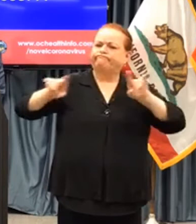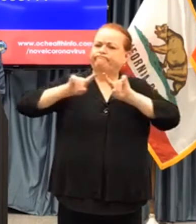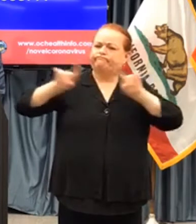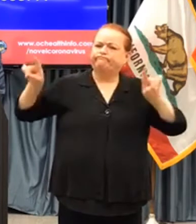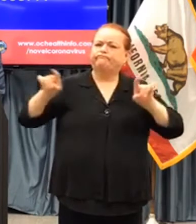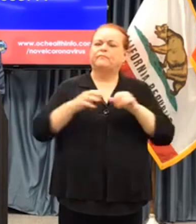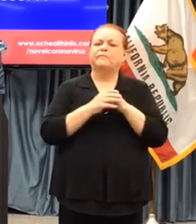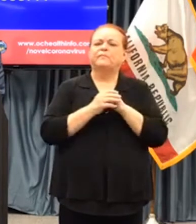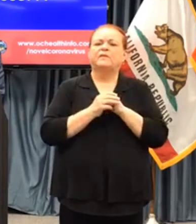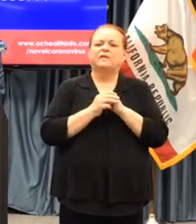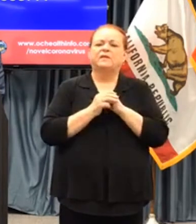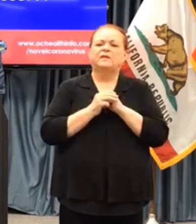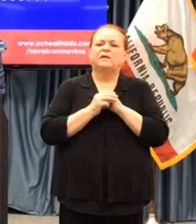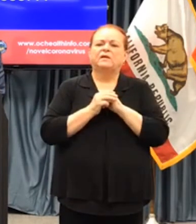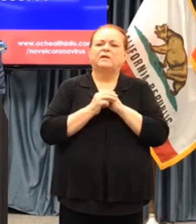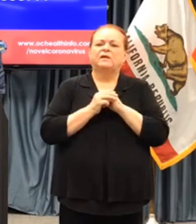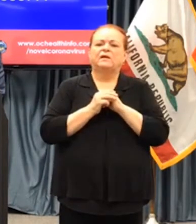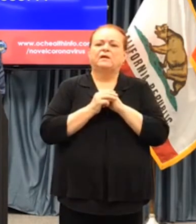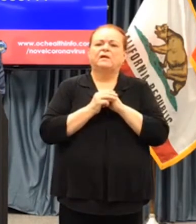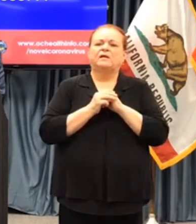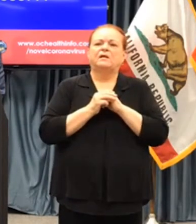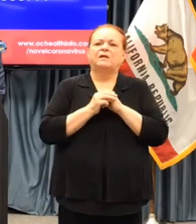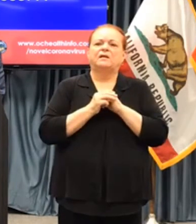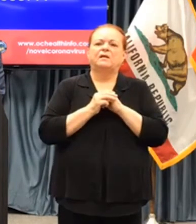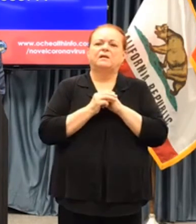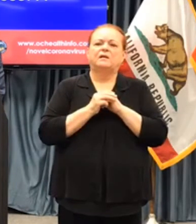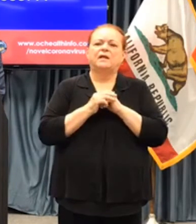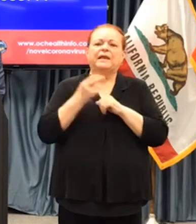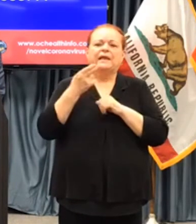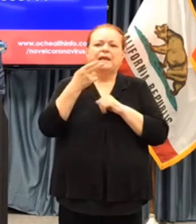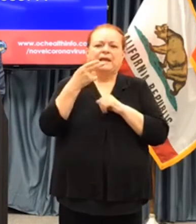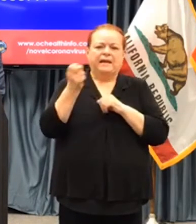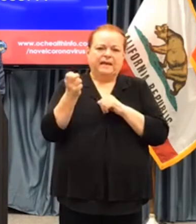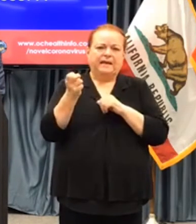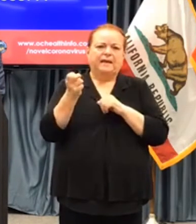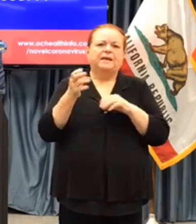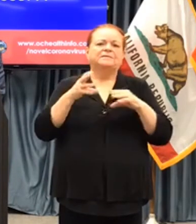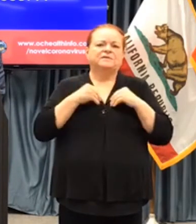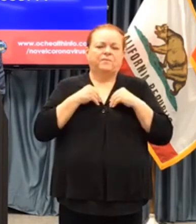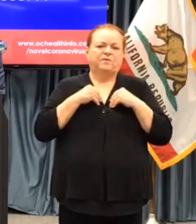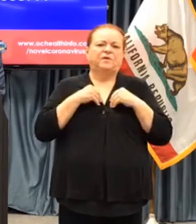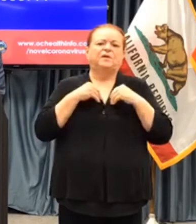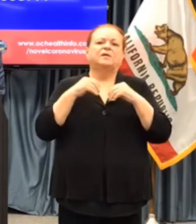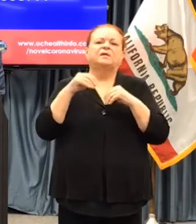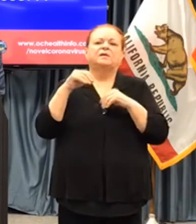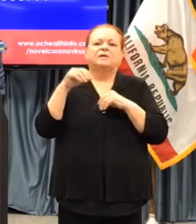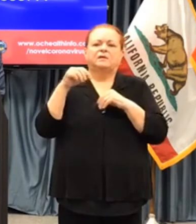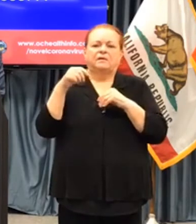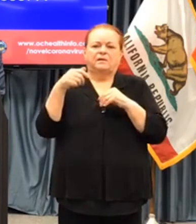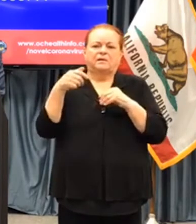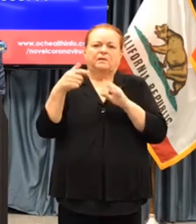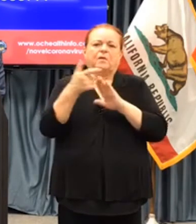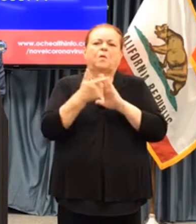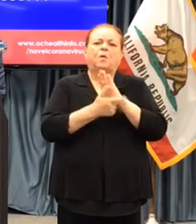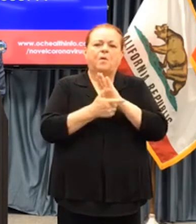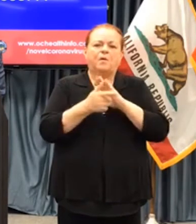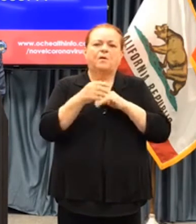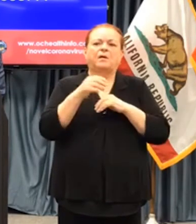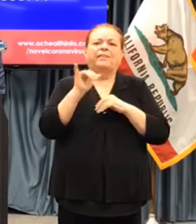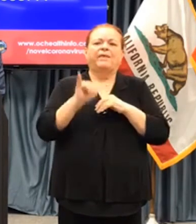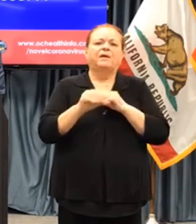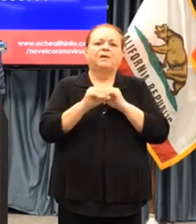take the county council on its word that no homeless individuals would be moved